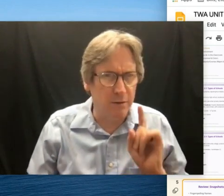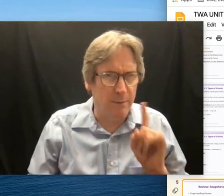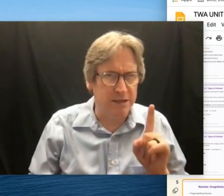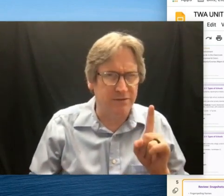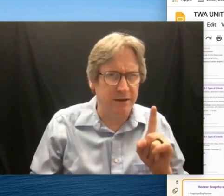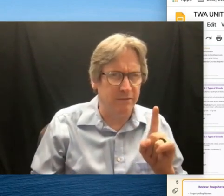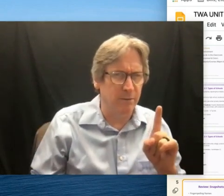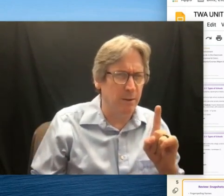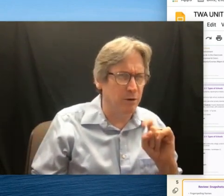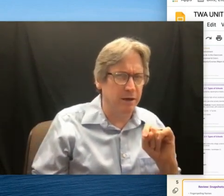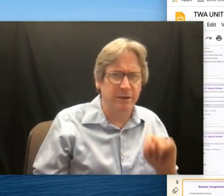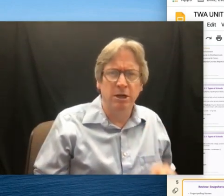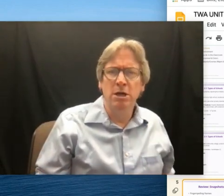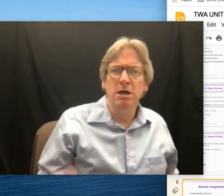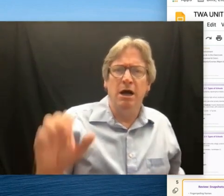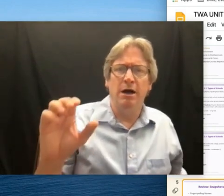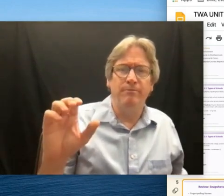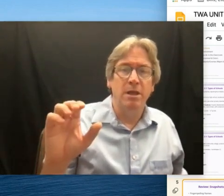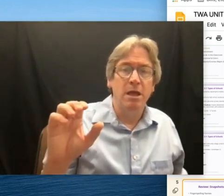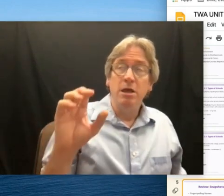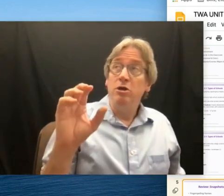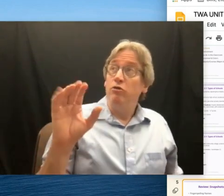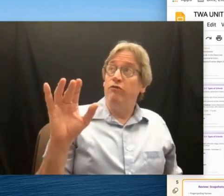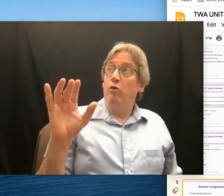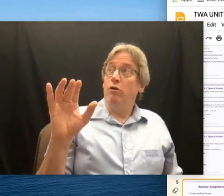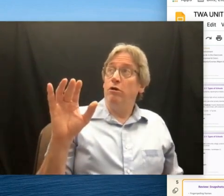There's actually no apostrophe, if I remember correctly. So